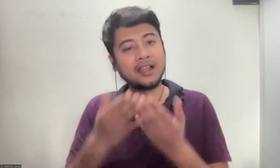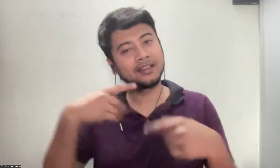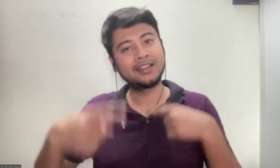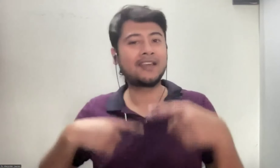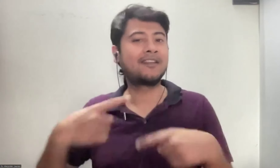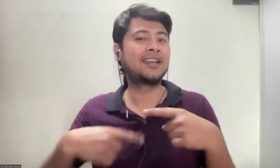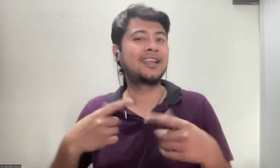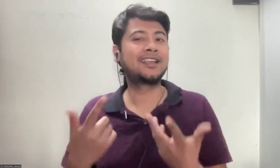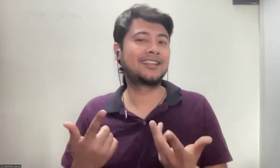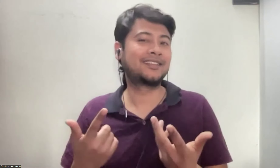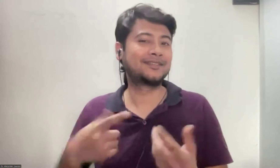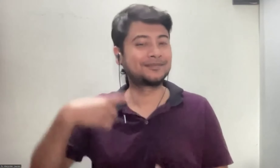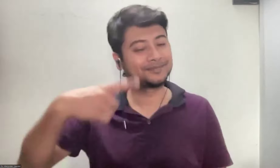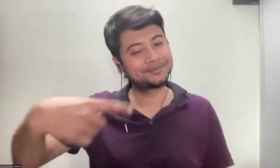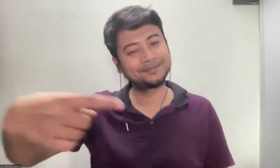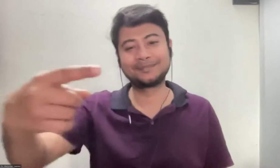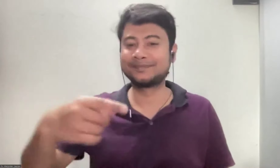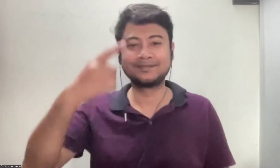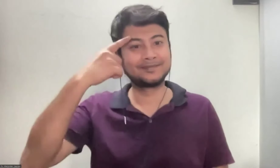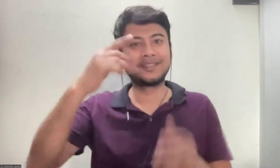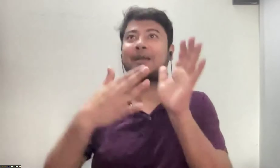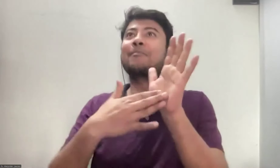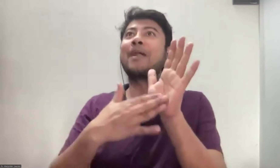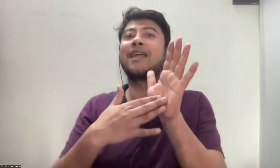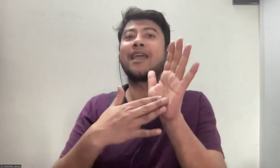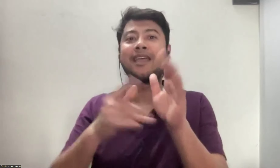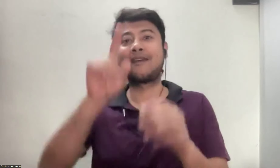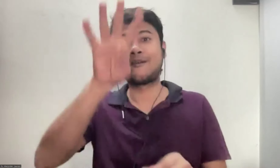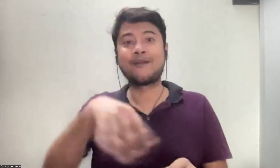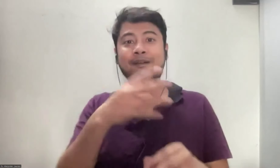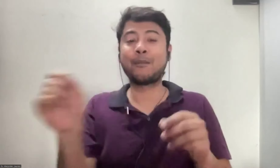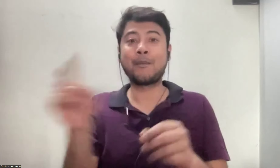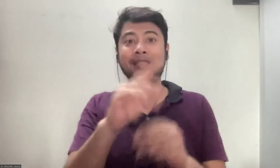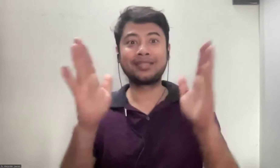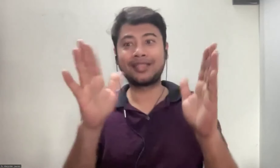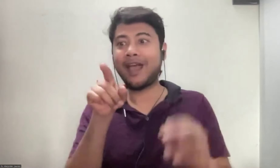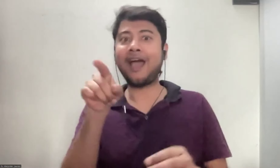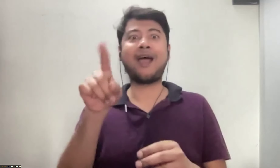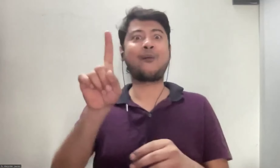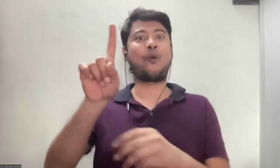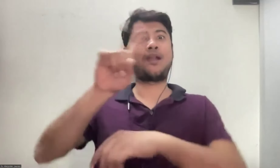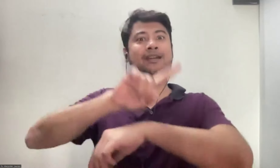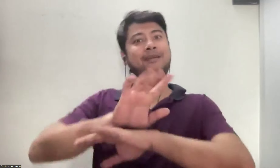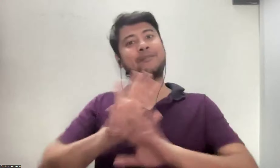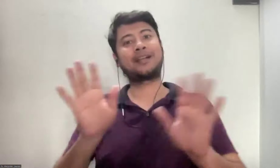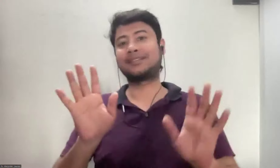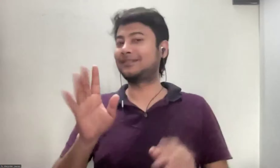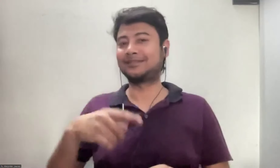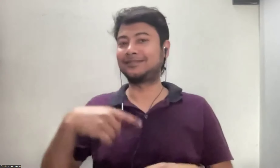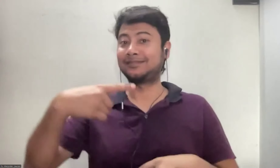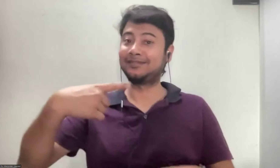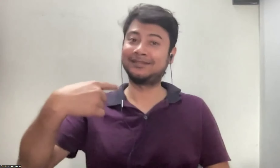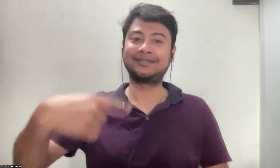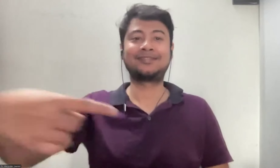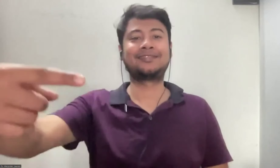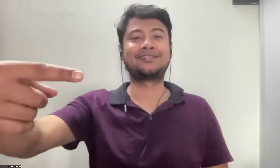Right? So it is not 1 or 2 days. It is not a special day. It is every day. Okay. So Tulsi aarti has